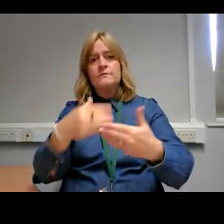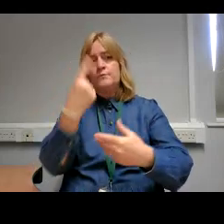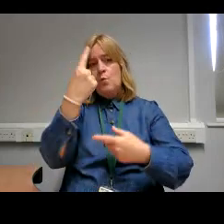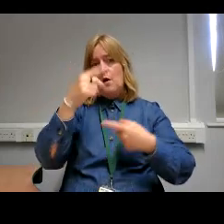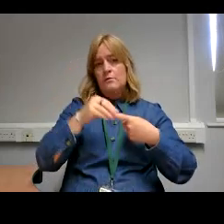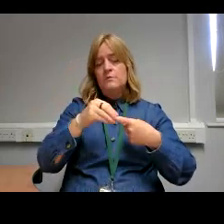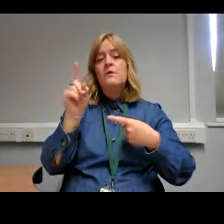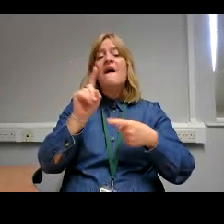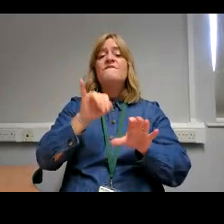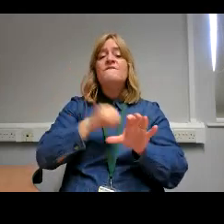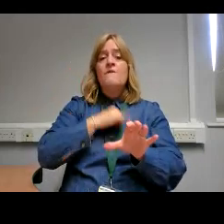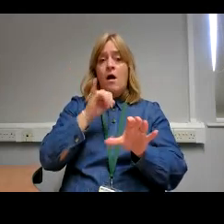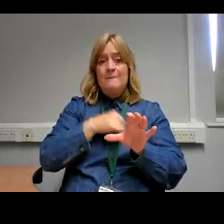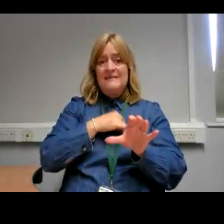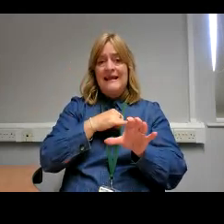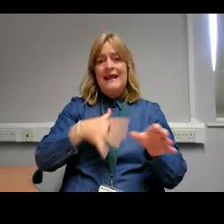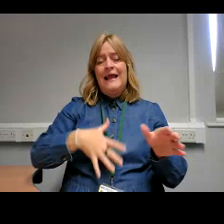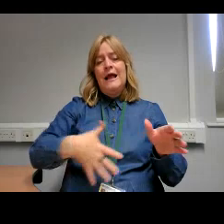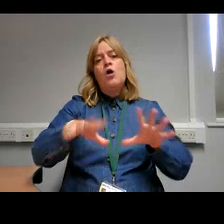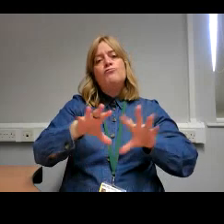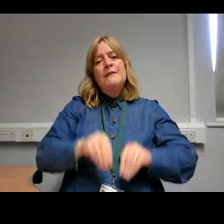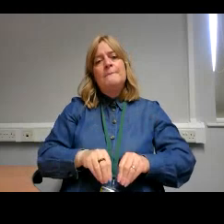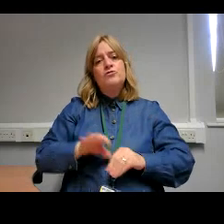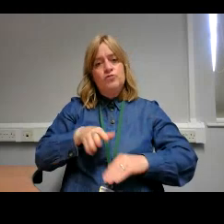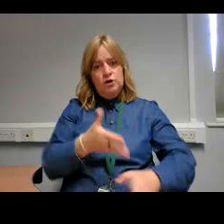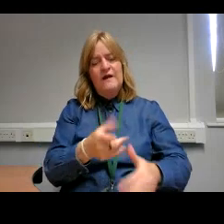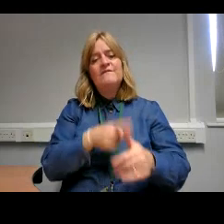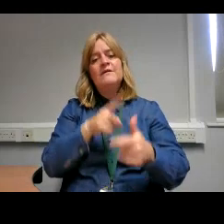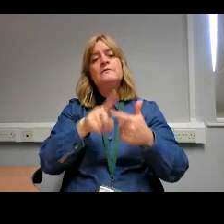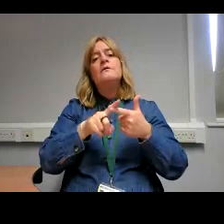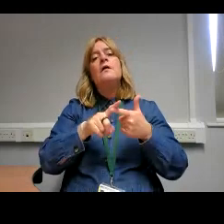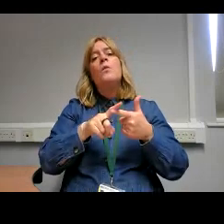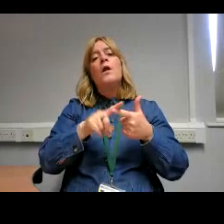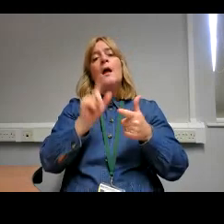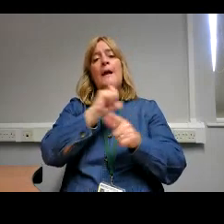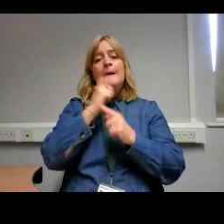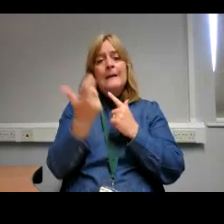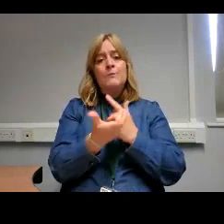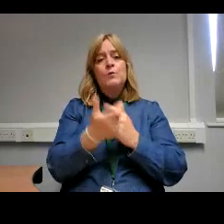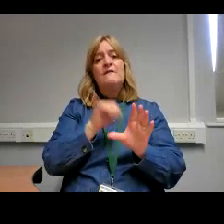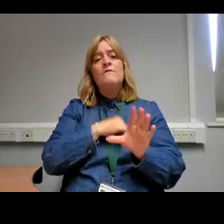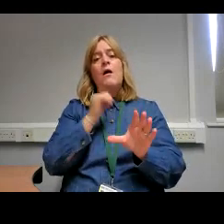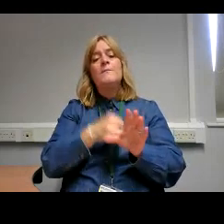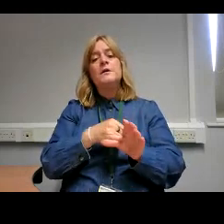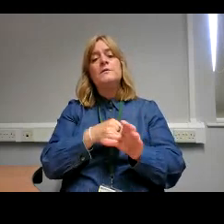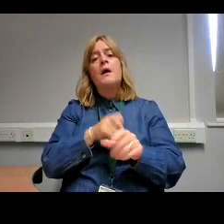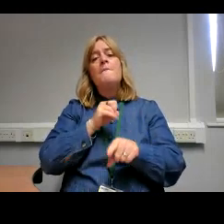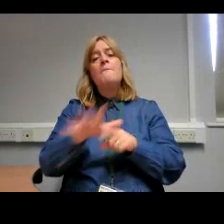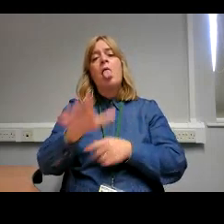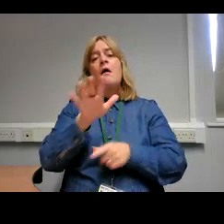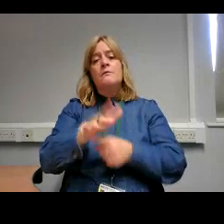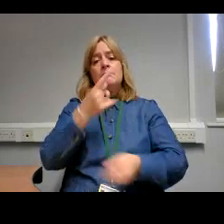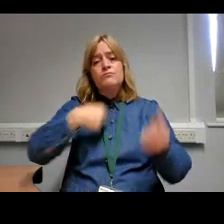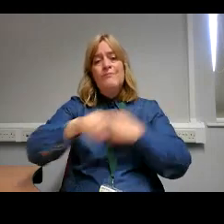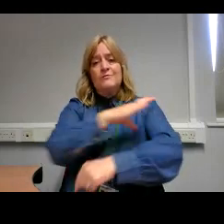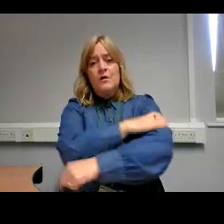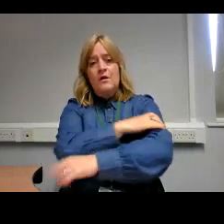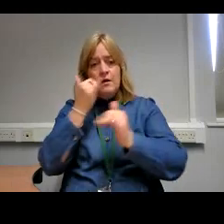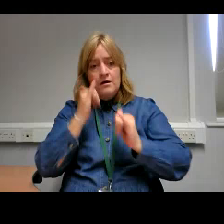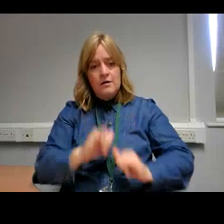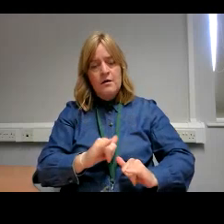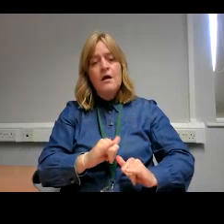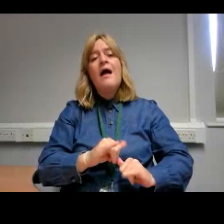the pharmacy contraception service, the other being the community pharmacy blood pressure check service, and the third being